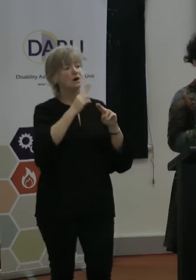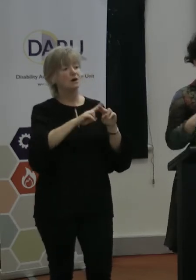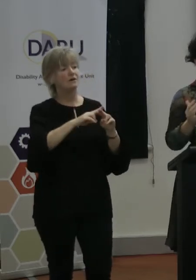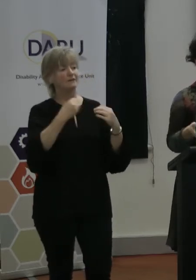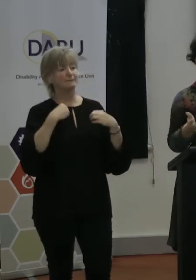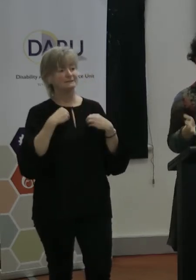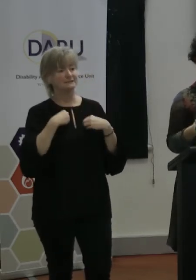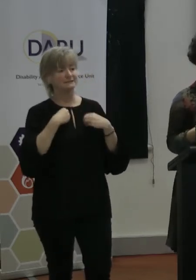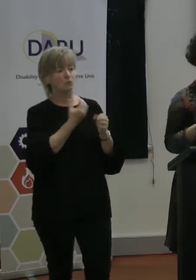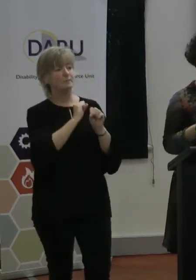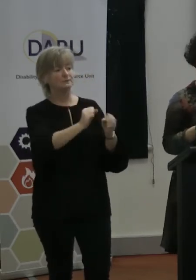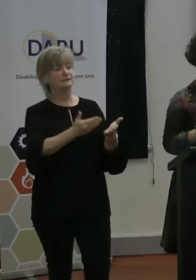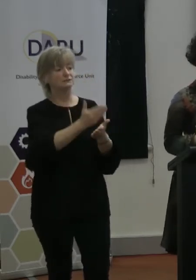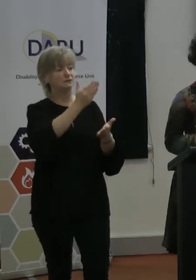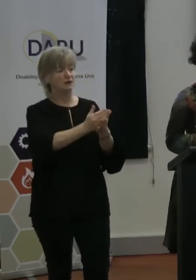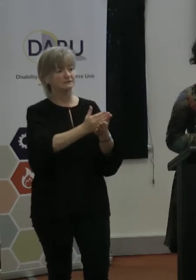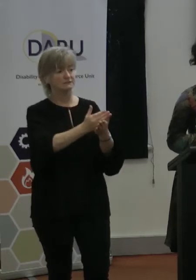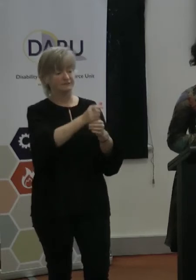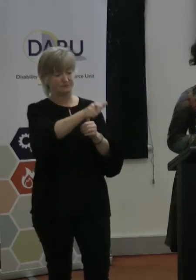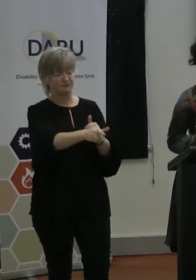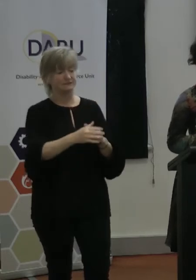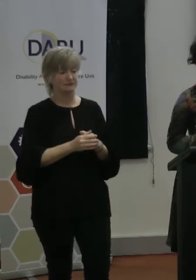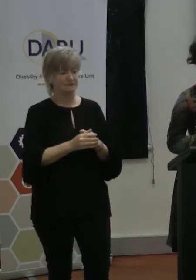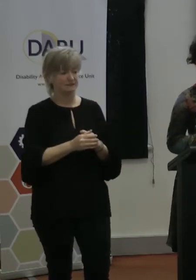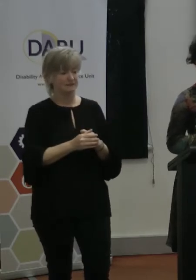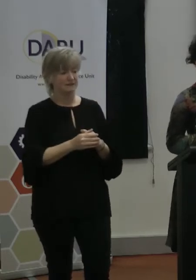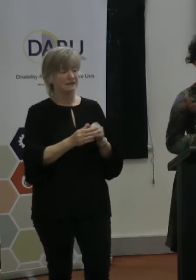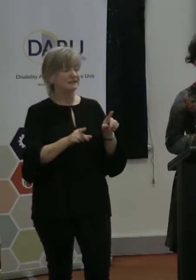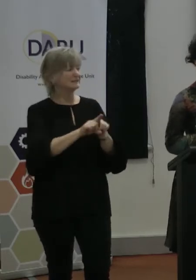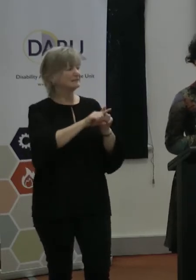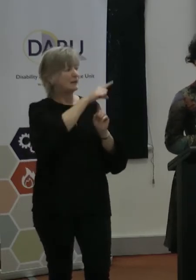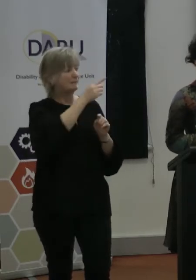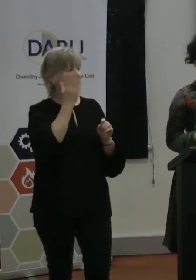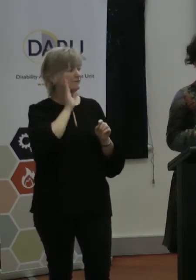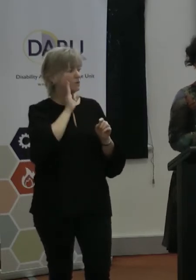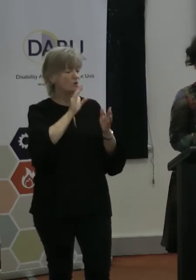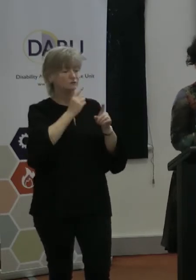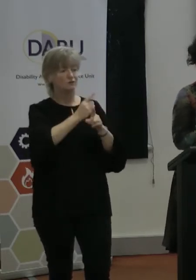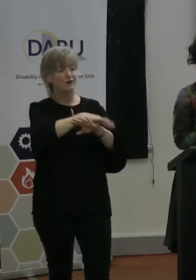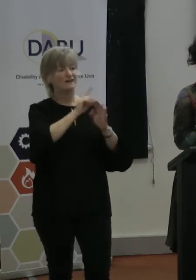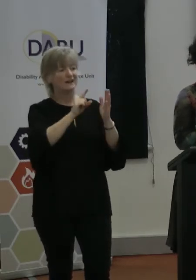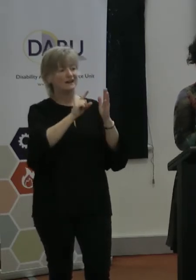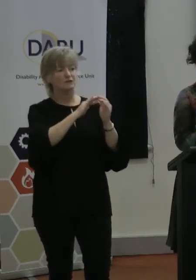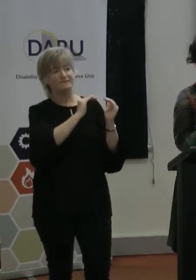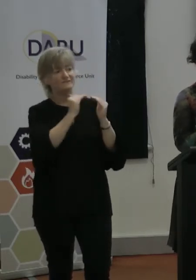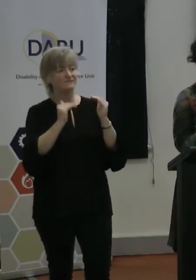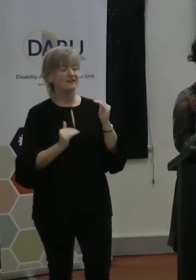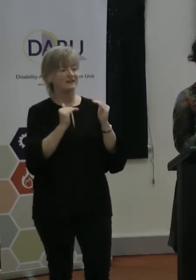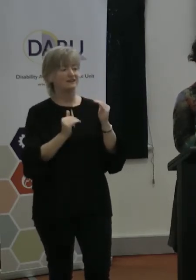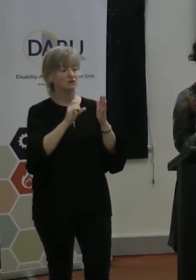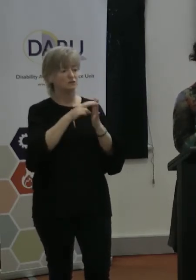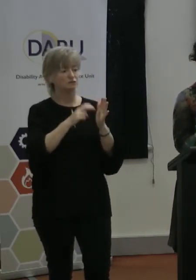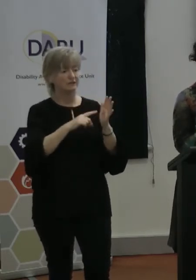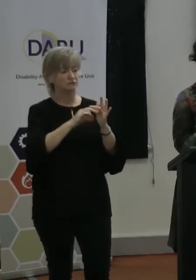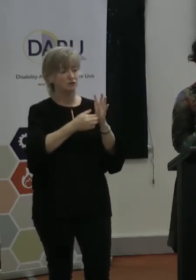resident. If there are additional terms, it links back to what Hannah was saying about unfair contract terms. They have to make sure they comply with